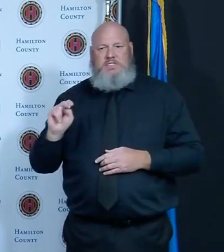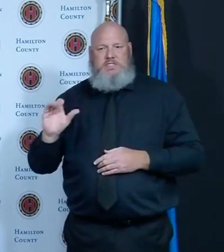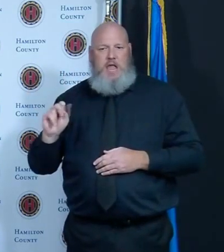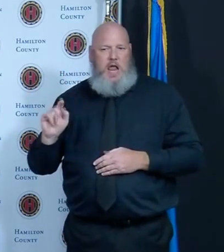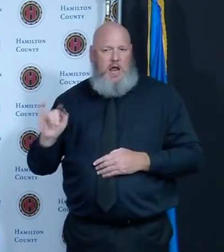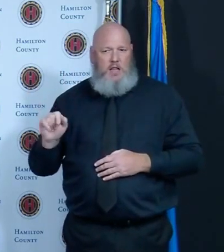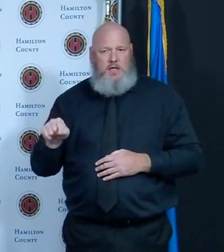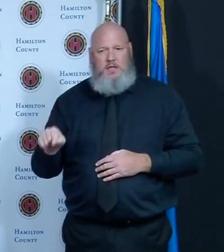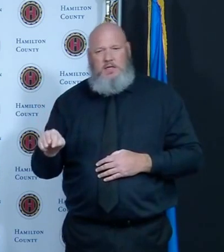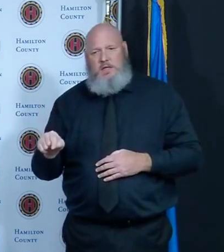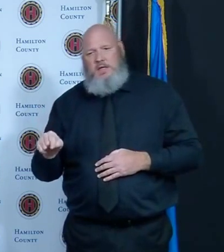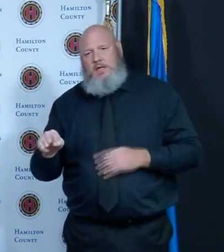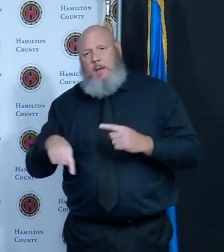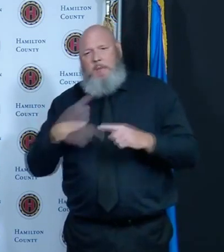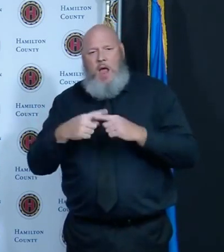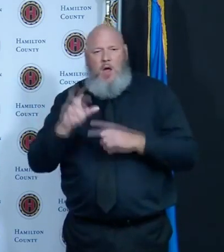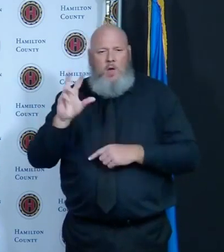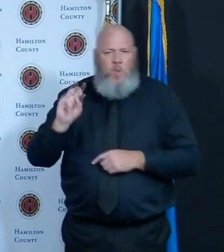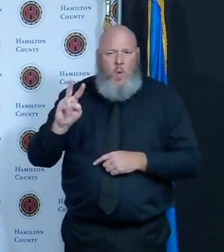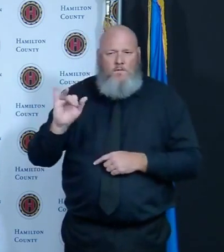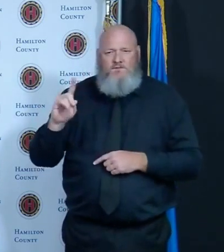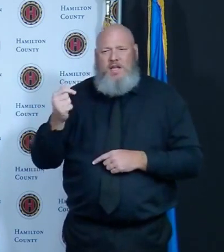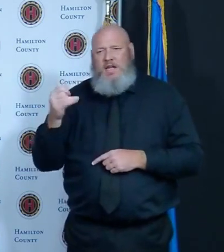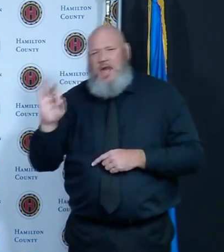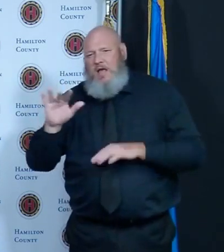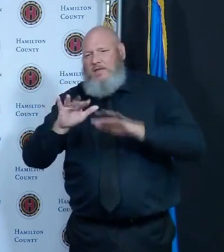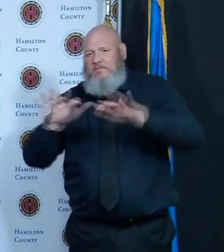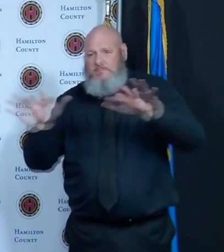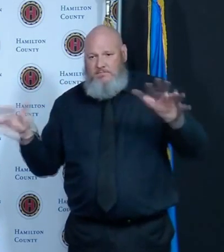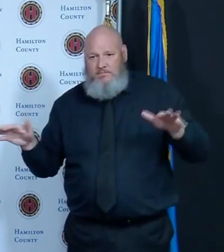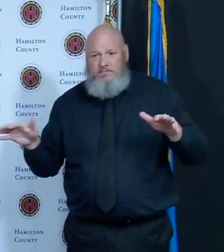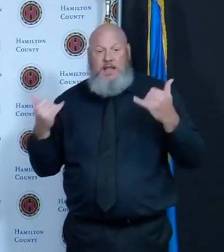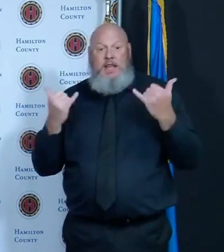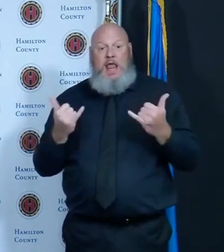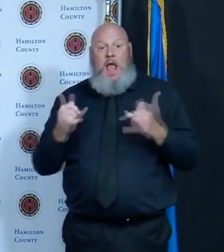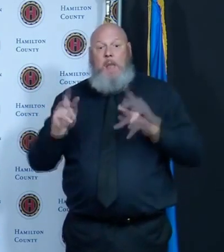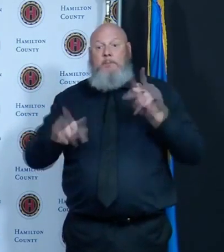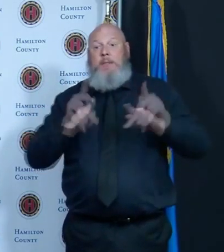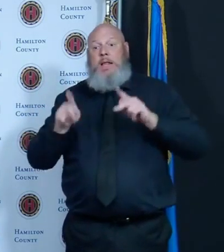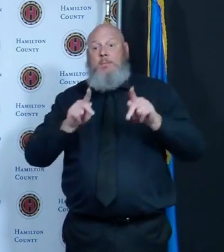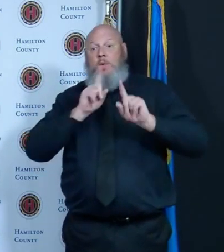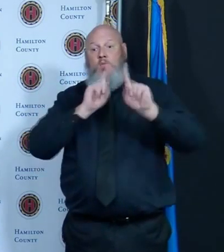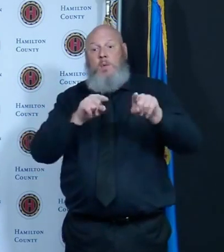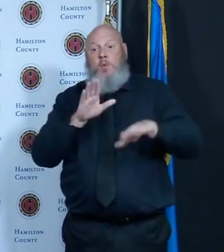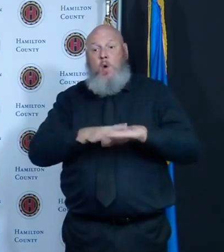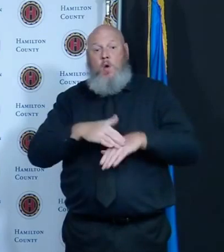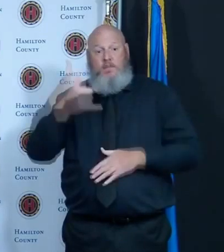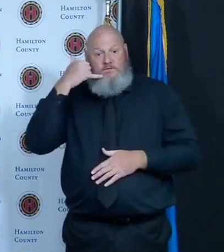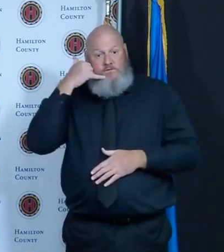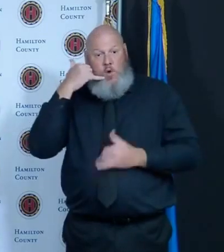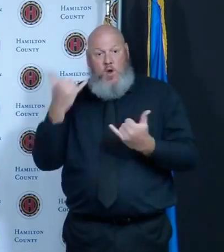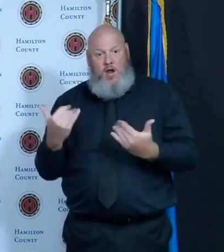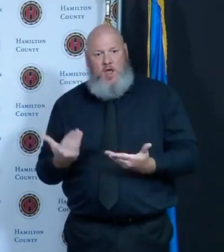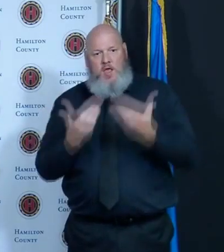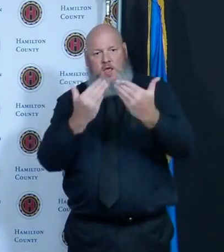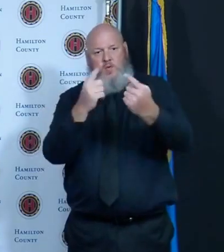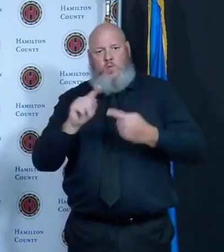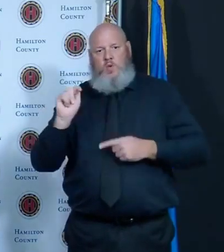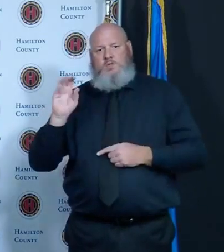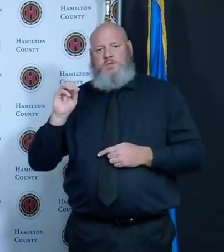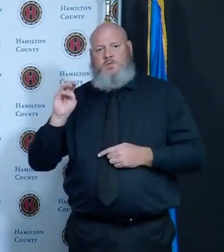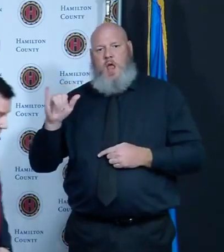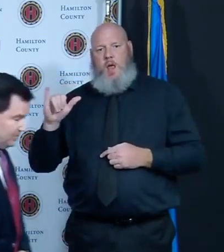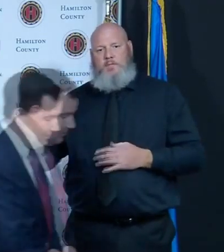response. Folks, on the phone with us today is Tommy G. All right, thank you, Pat. Appreciate you taking the time